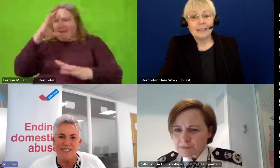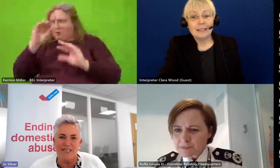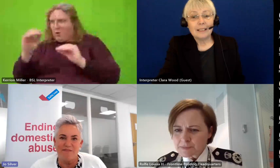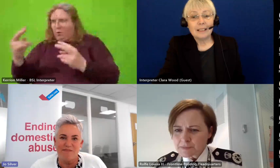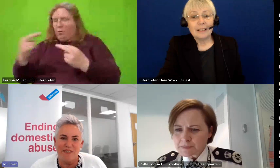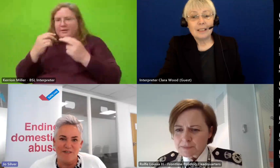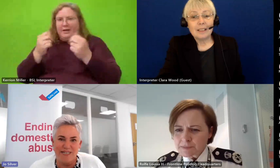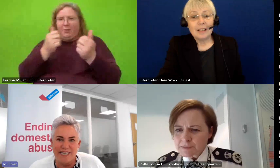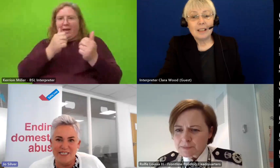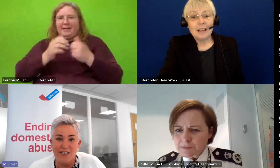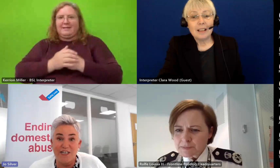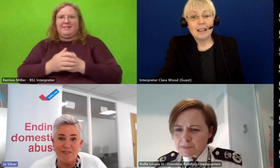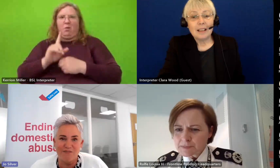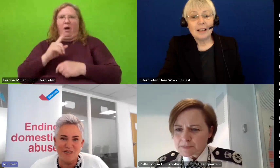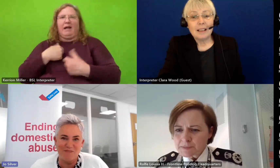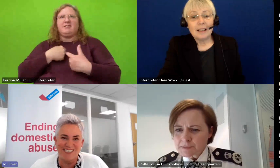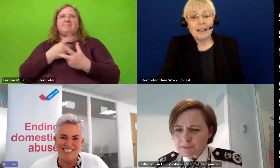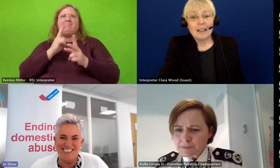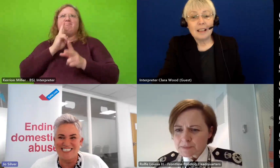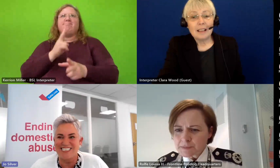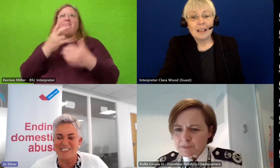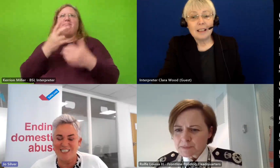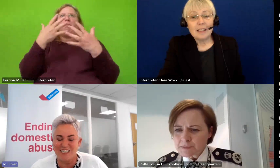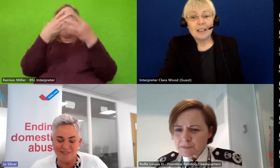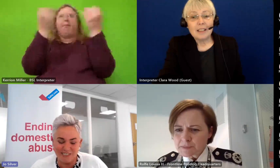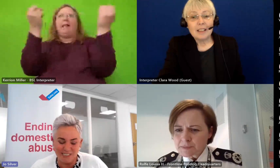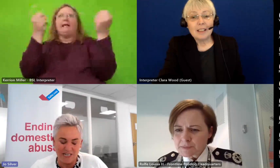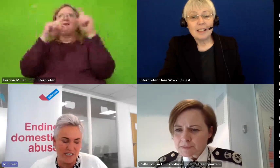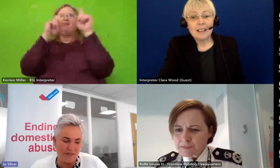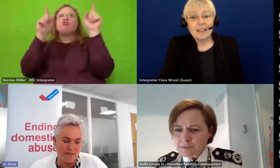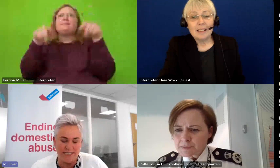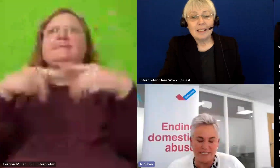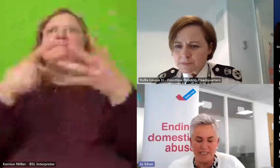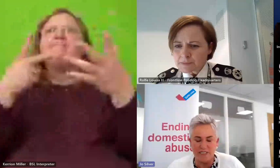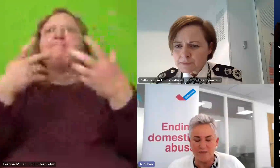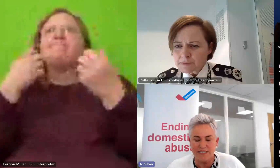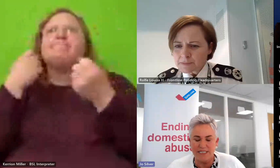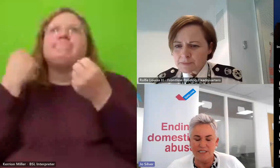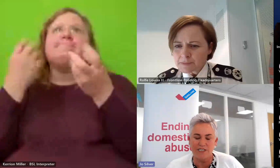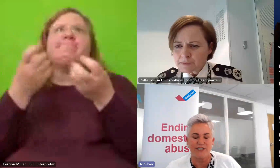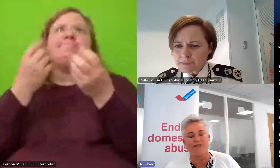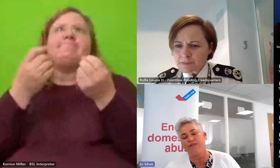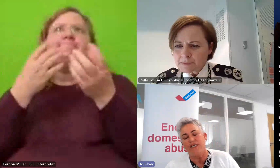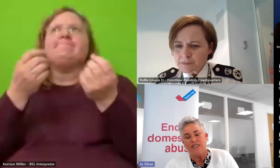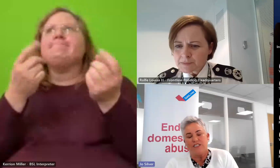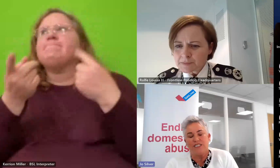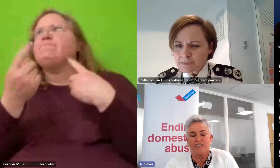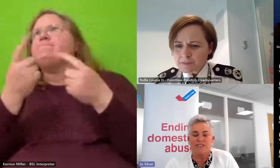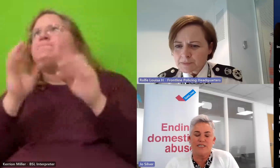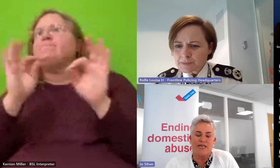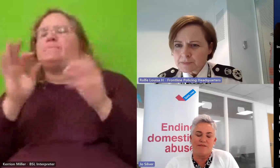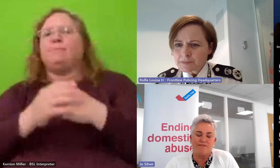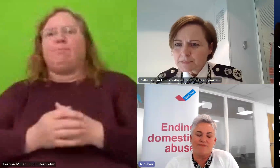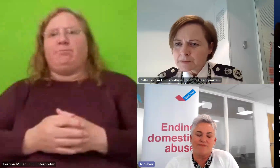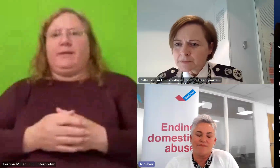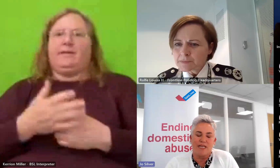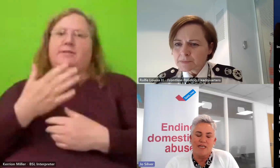yourself, knowing there's a load of people listening to you. So thank you, Louisa. I just wanted to